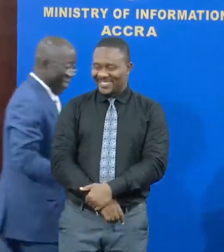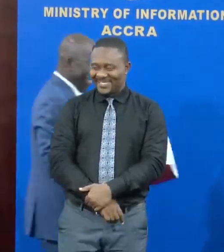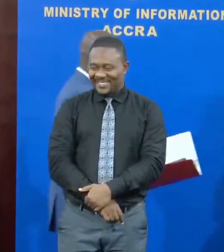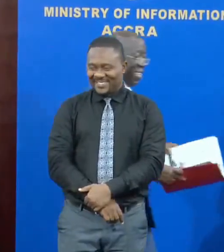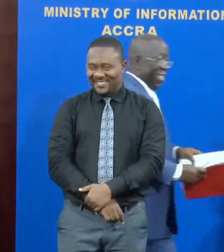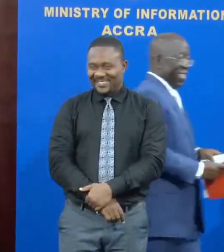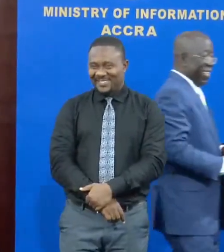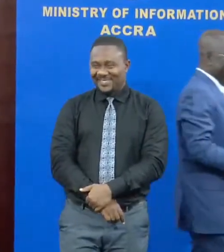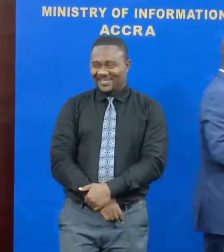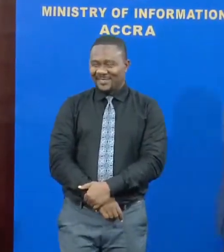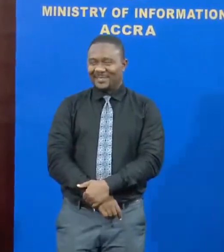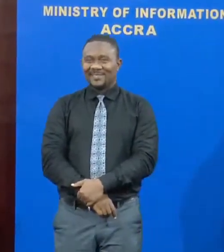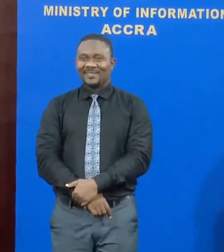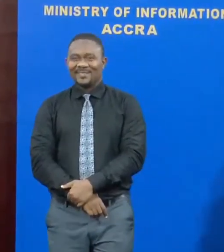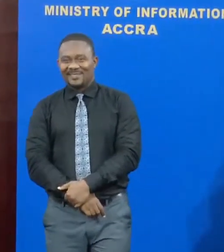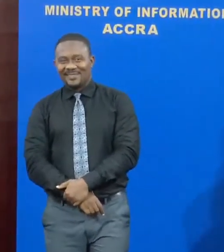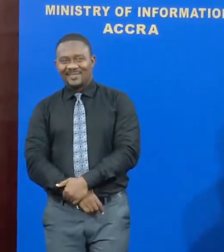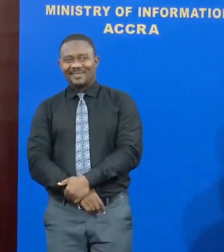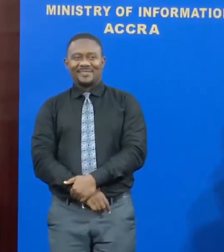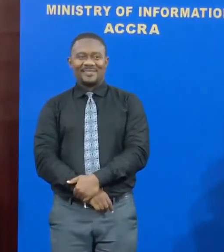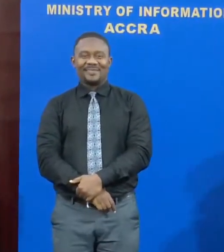Thank you so much, Doc.